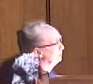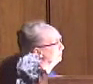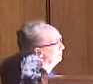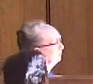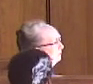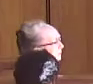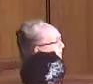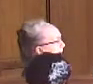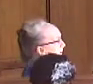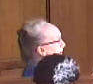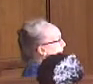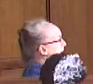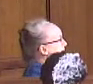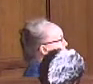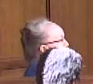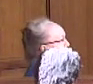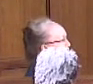Thank you, Marva.